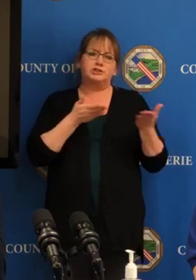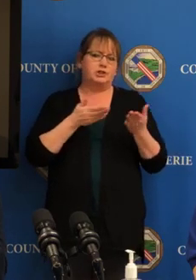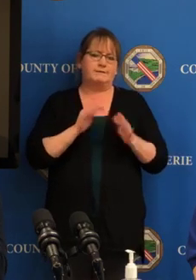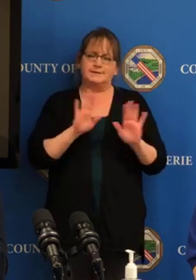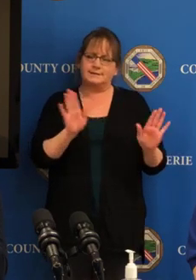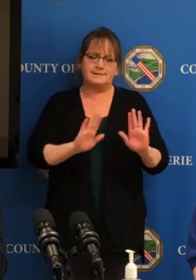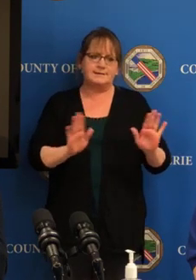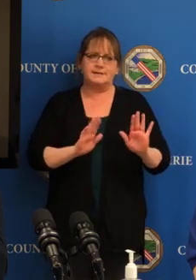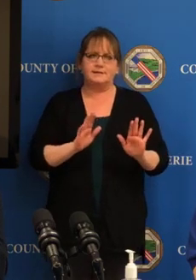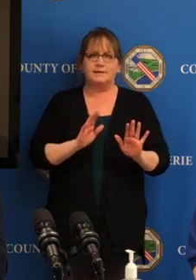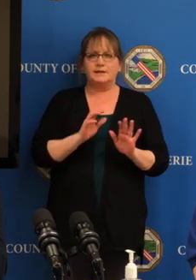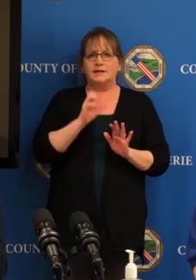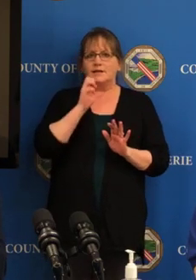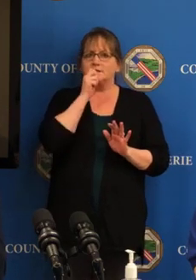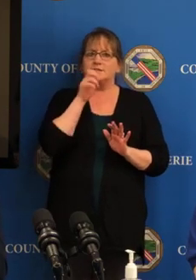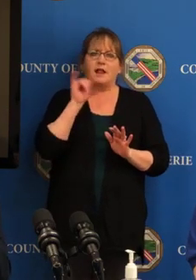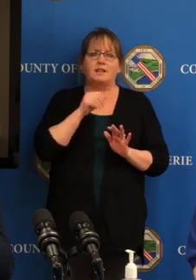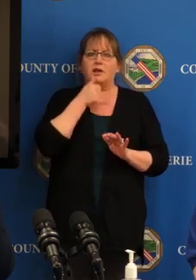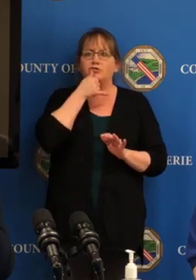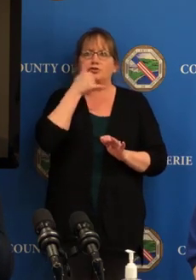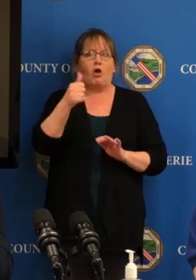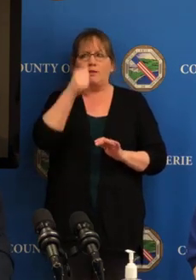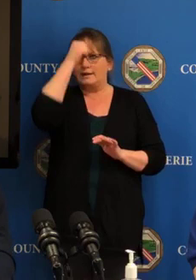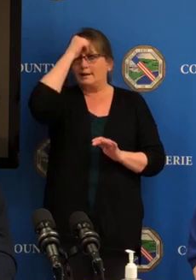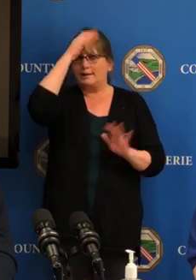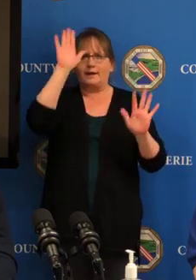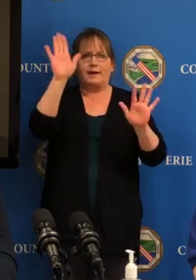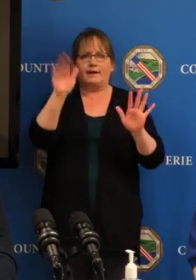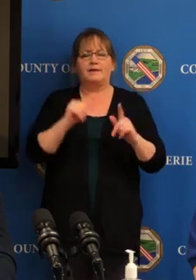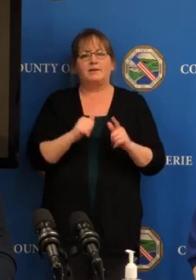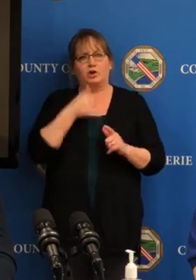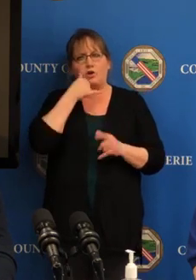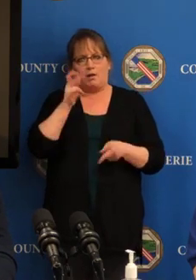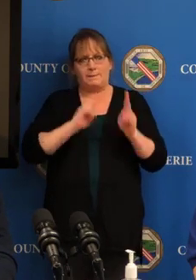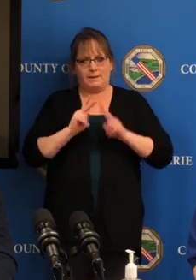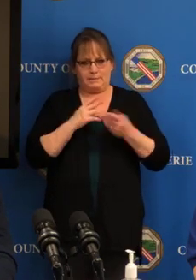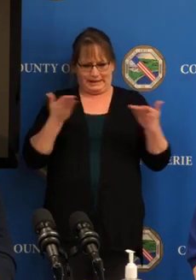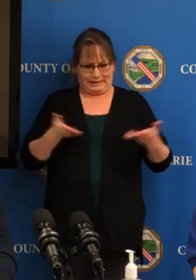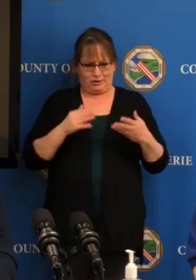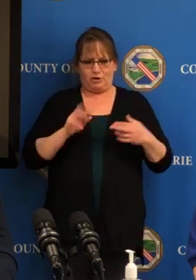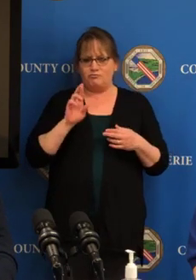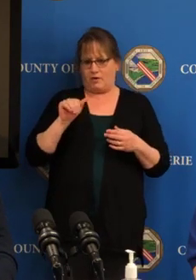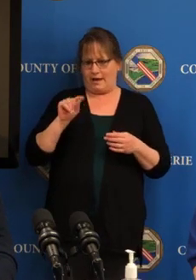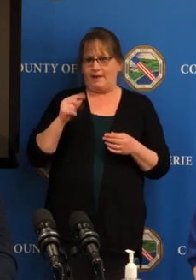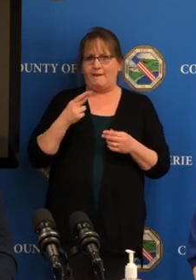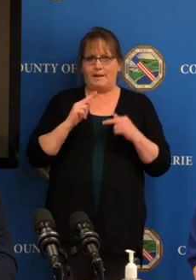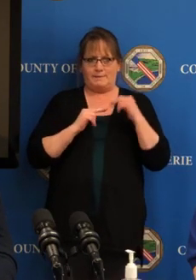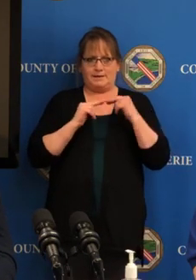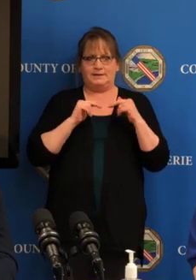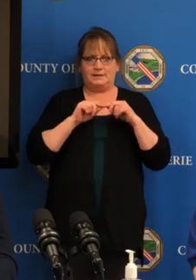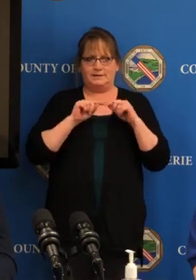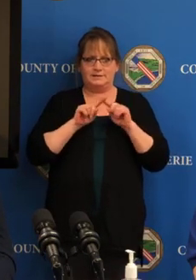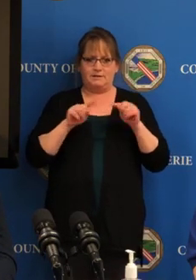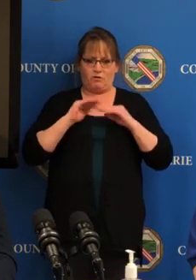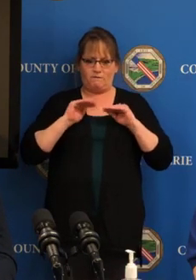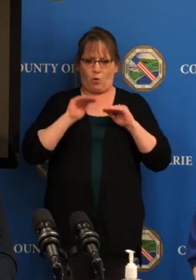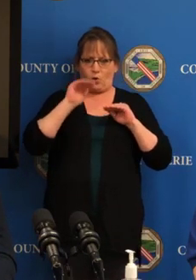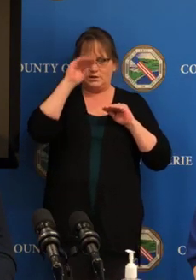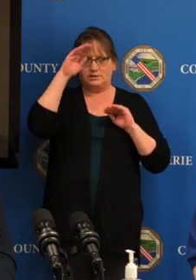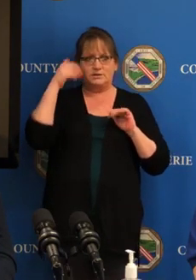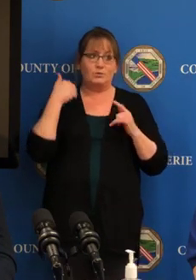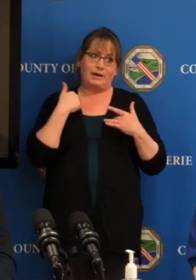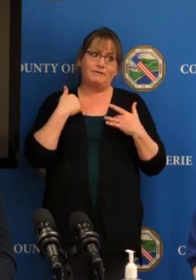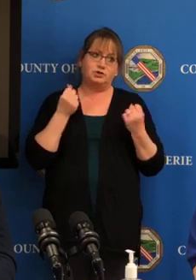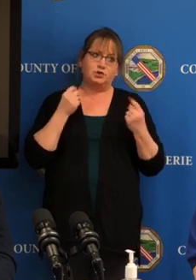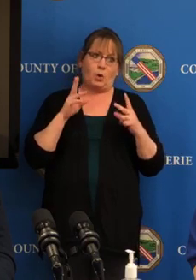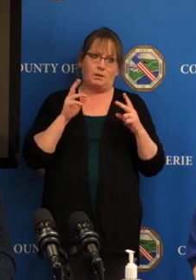not your call in India. You're actually talking to people who are in this building, in the Rath building, on various floors, because we've got so many of them now.